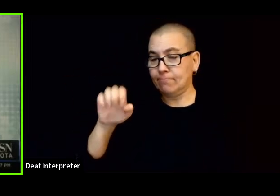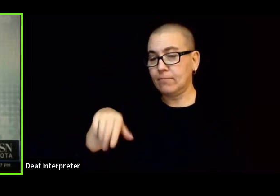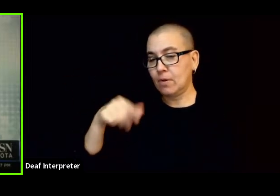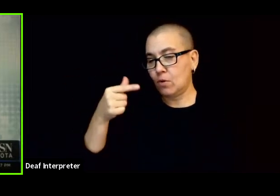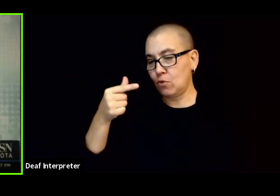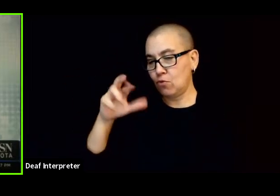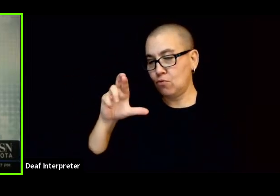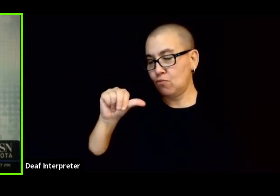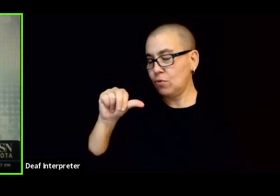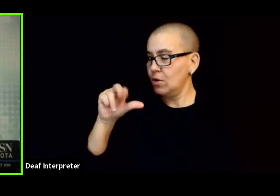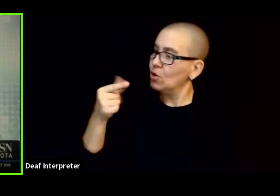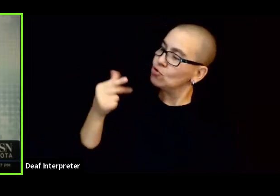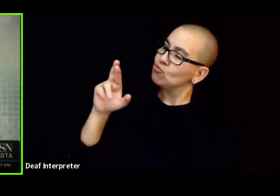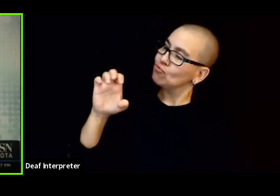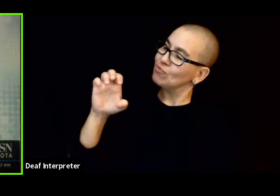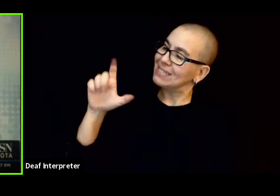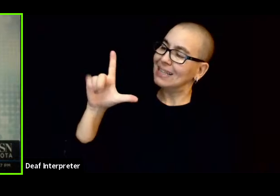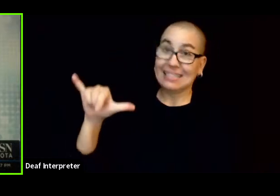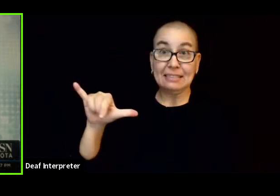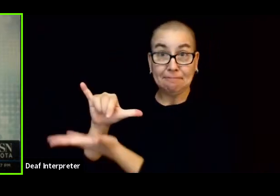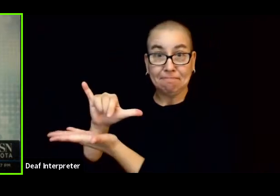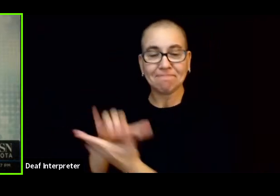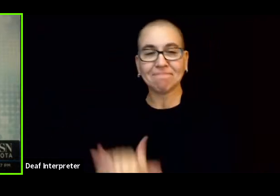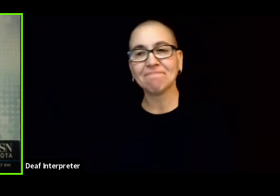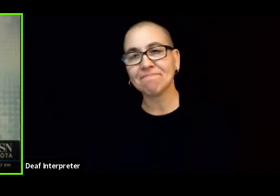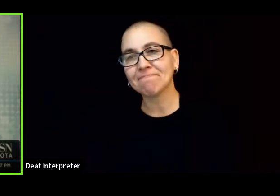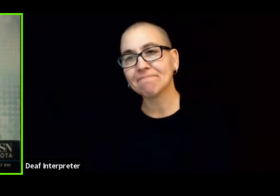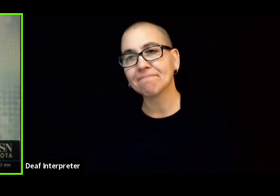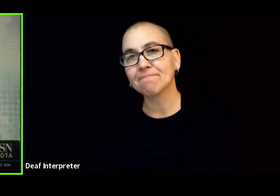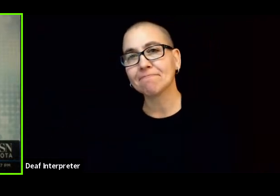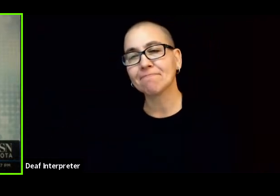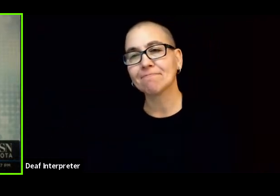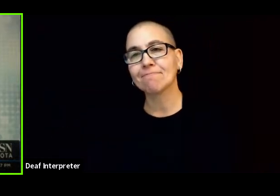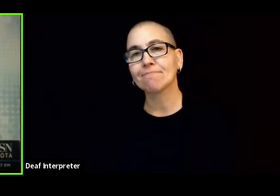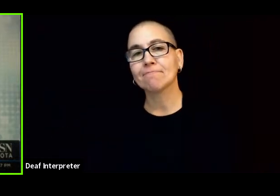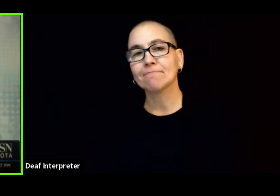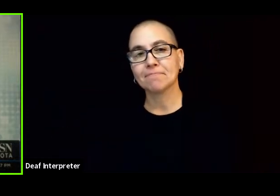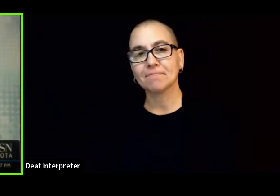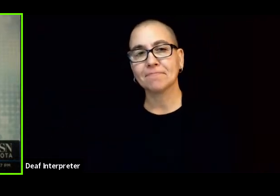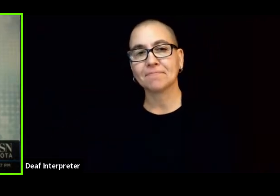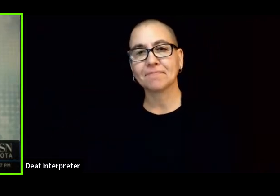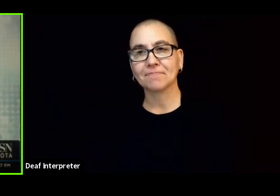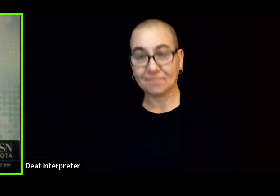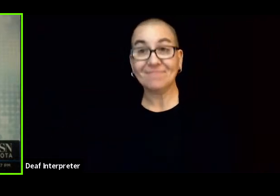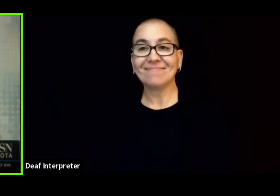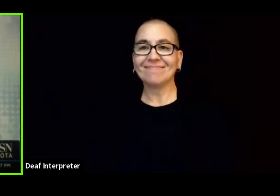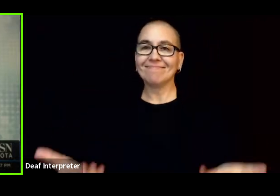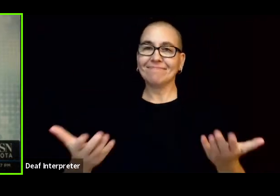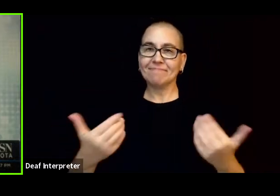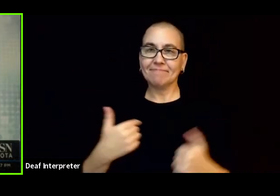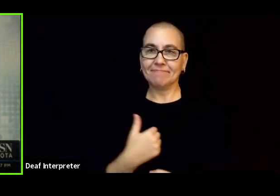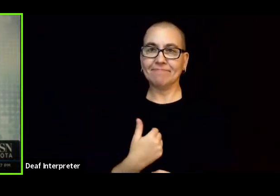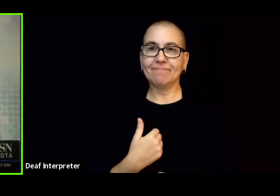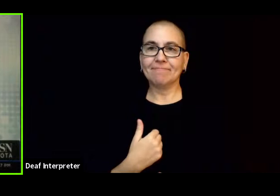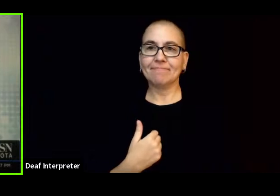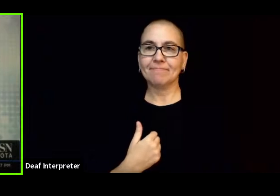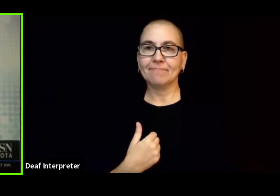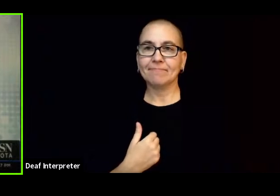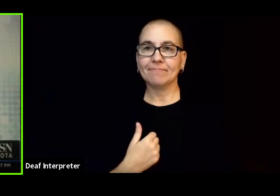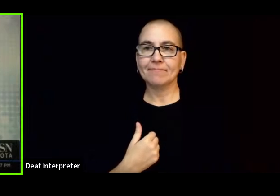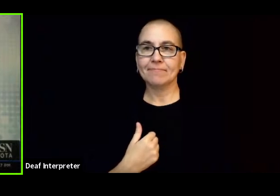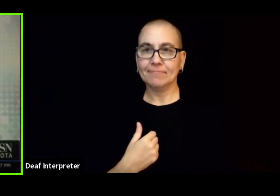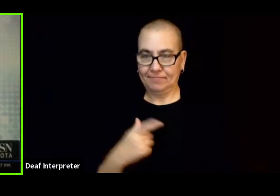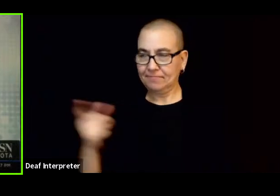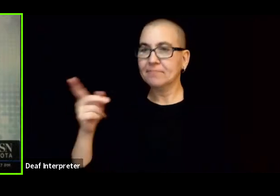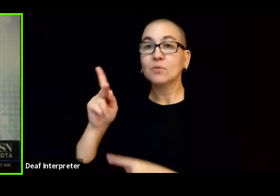you, Commissioner Malcolm. I just want to thank everyone for this time to share an update. Since I've last